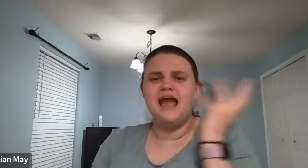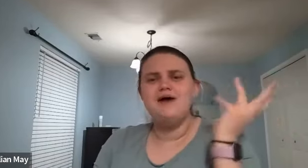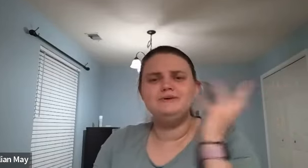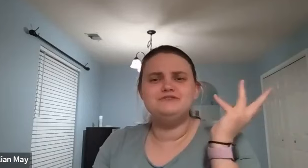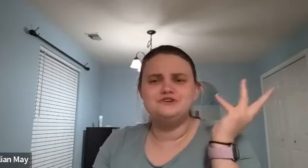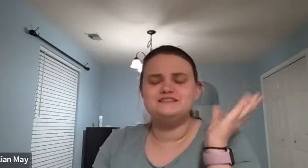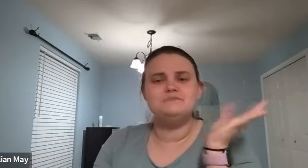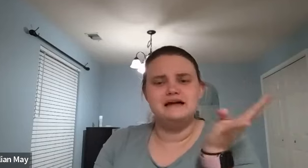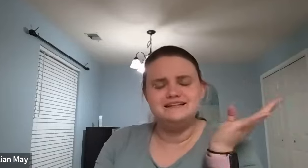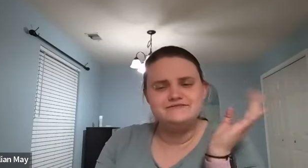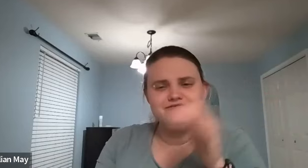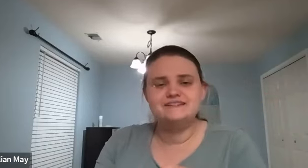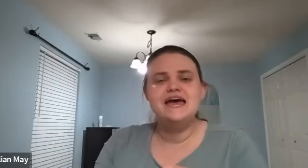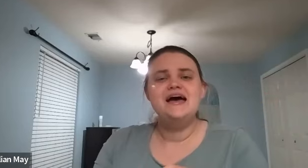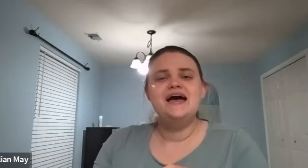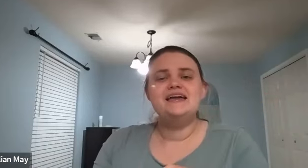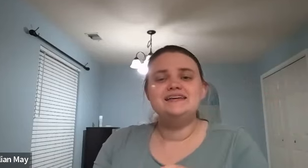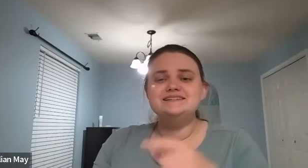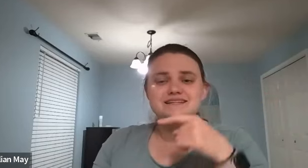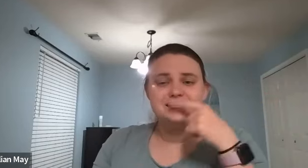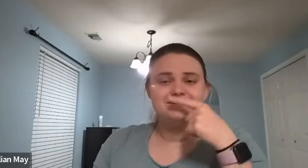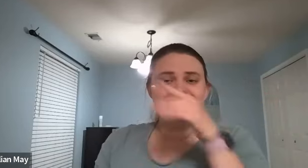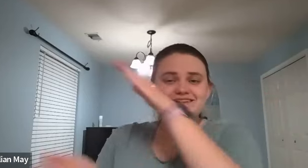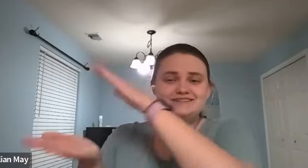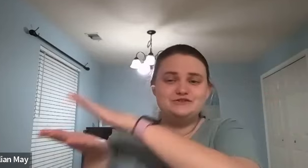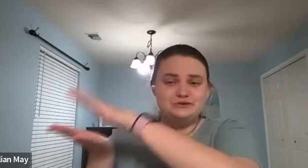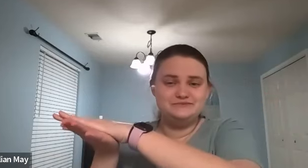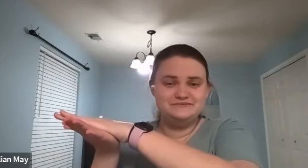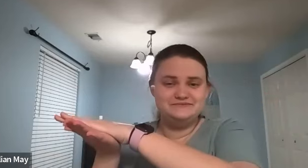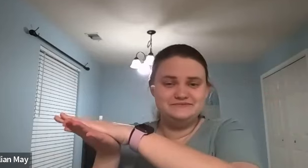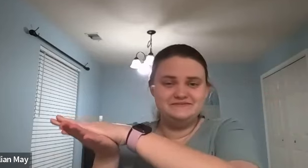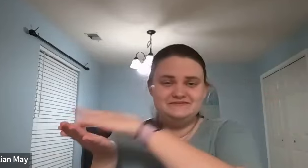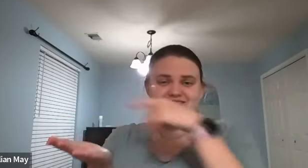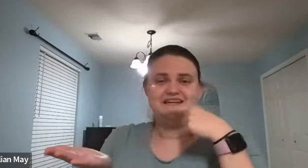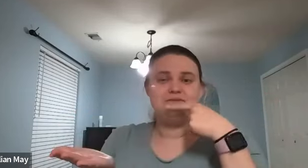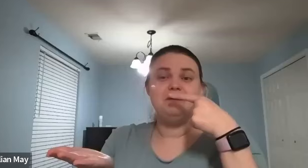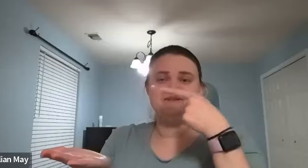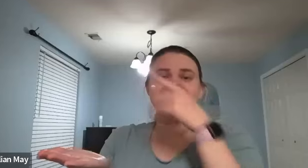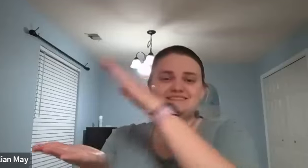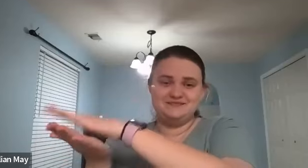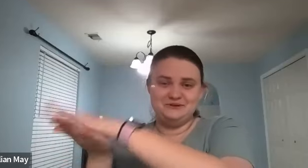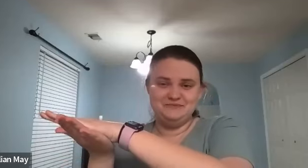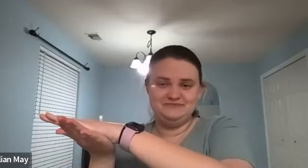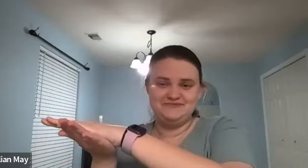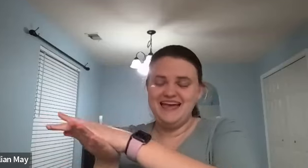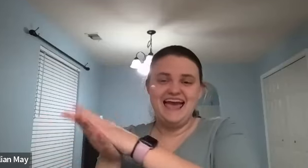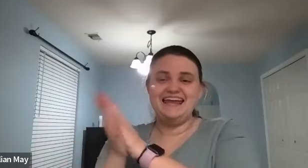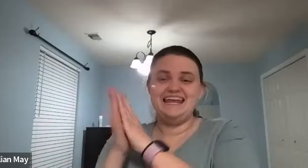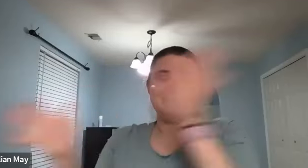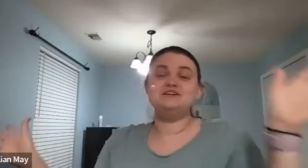I will never use this, but it's a fun fact, is hearing school. Public school. And it kills